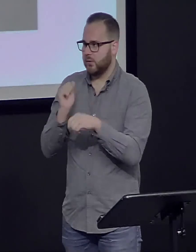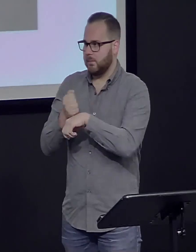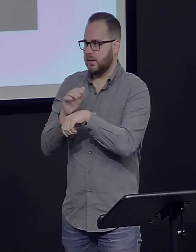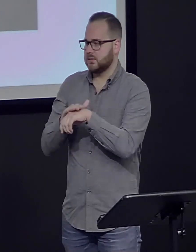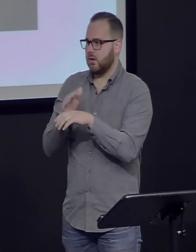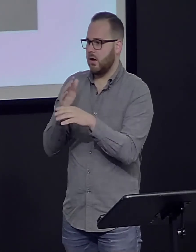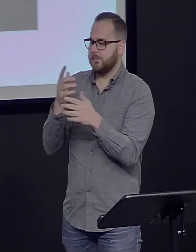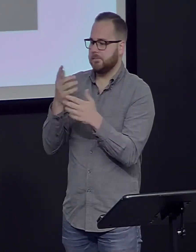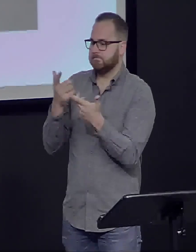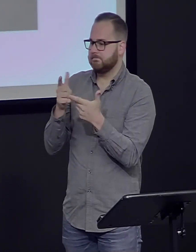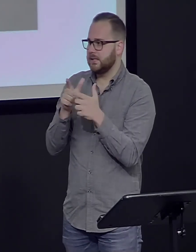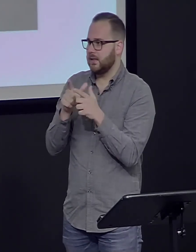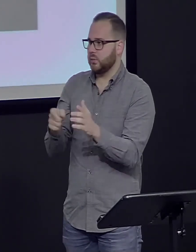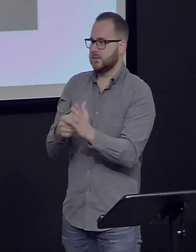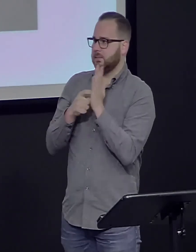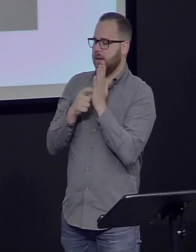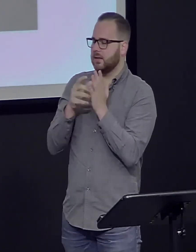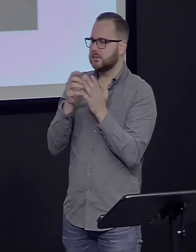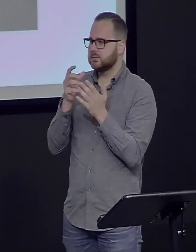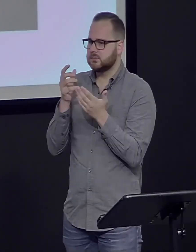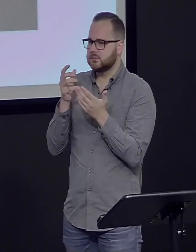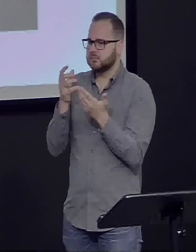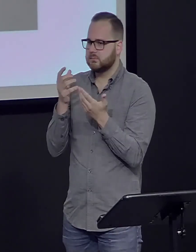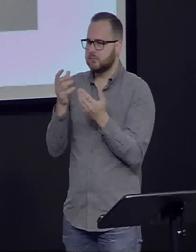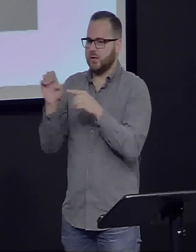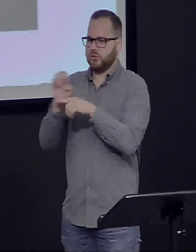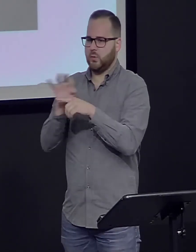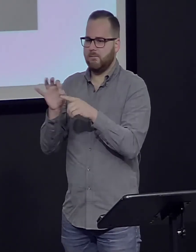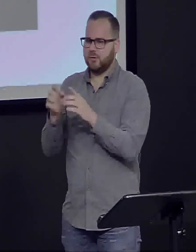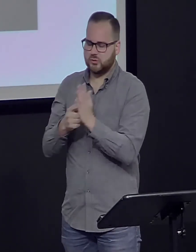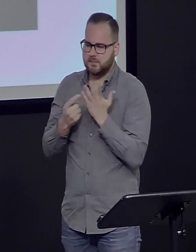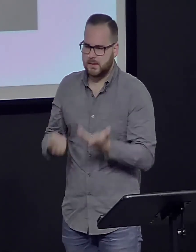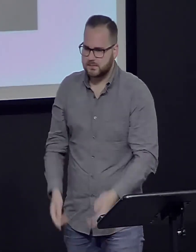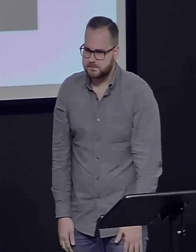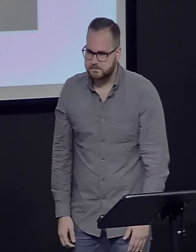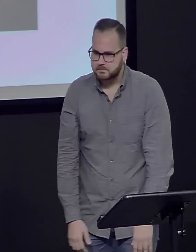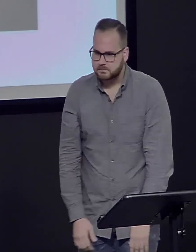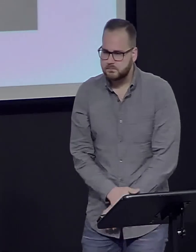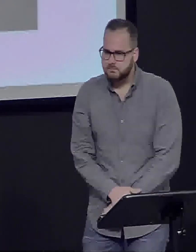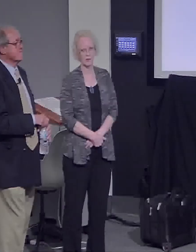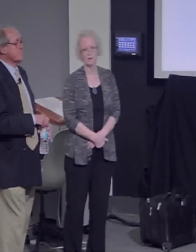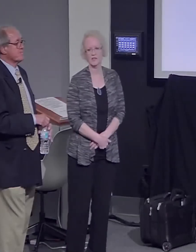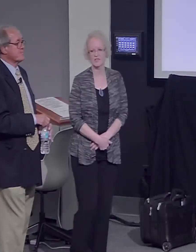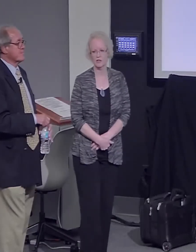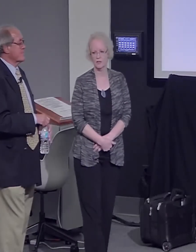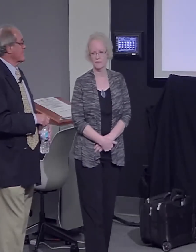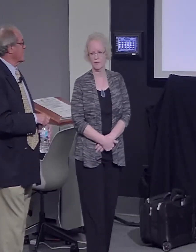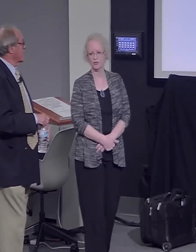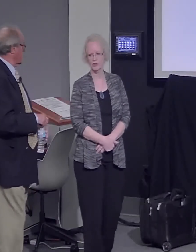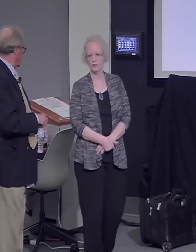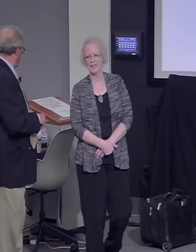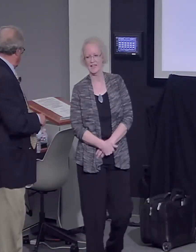or people using spoken languages, or is it something that's based on linguistic demand or more of a socio-functional